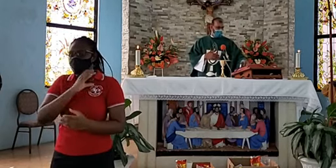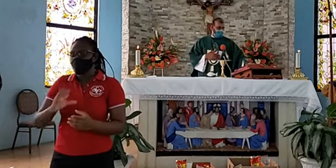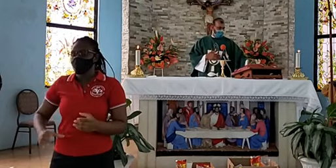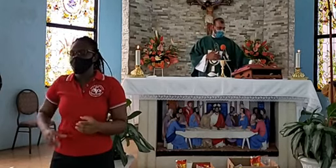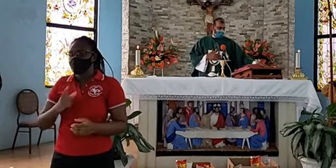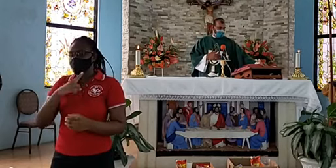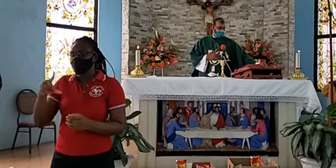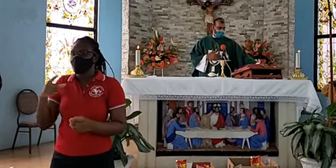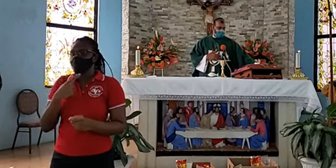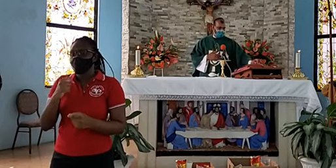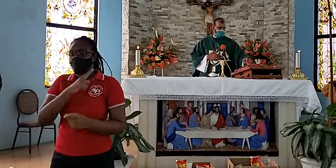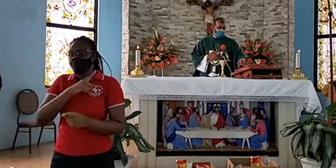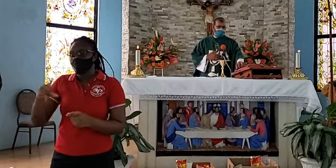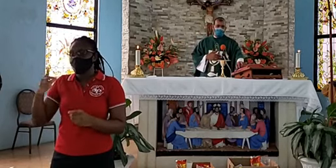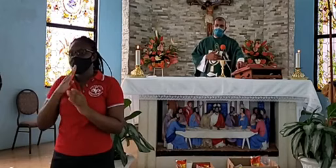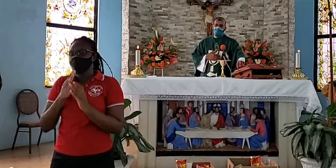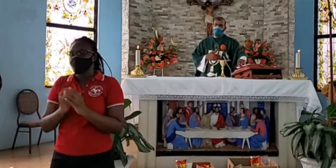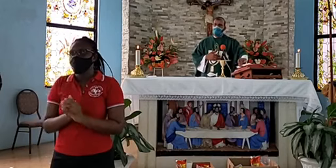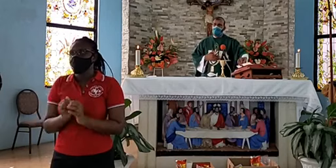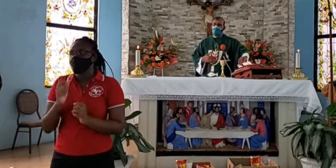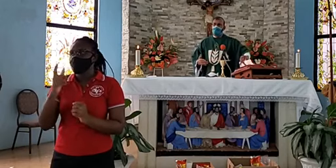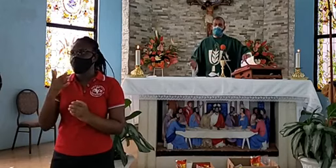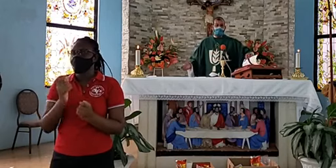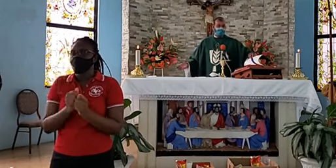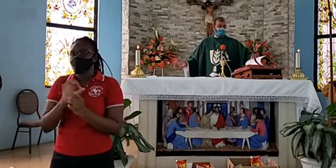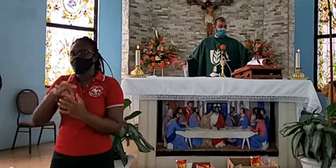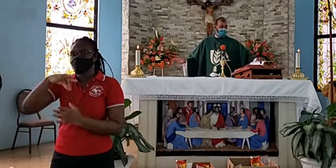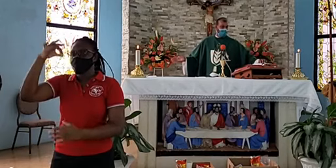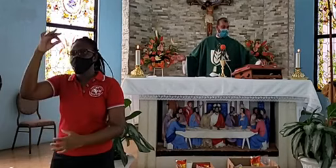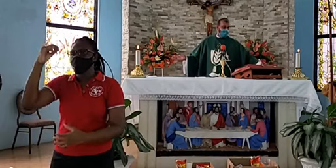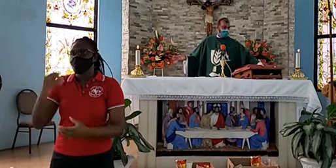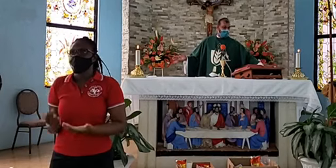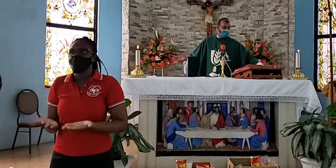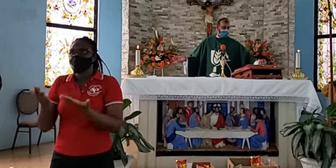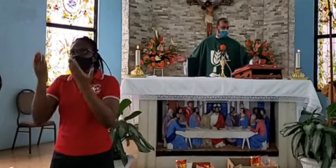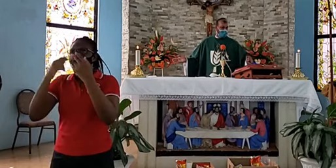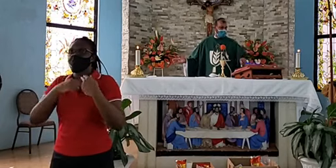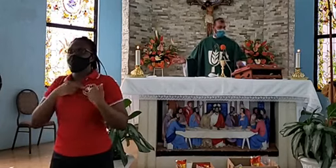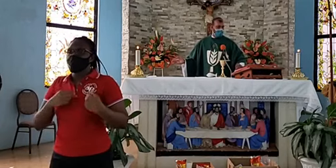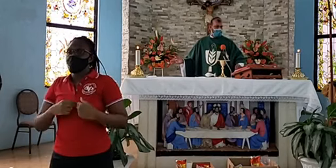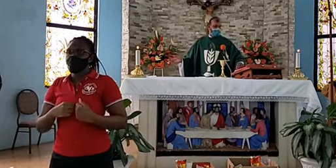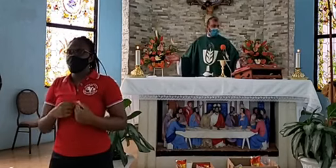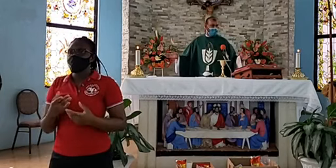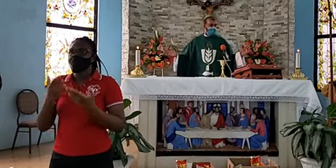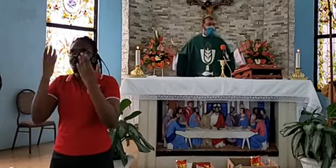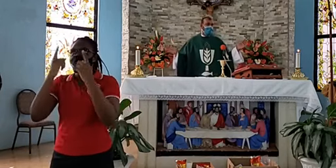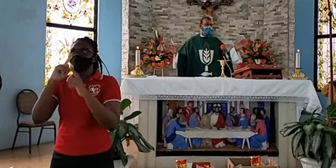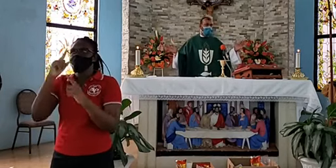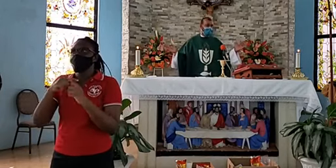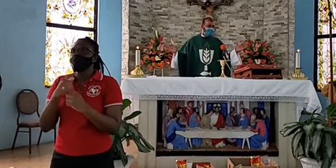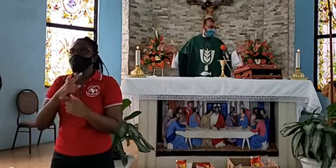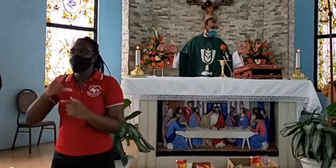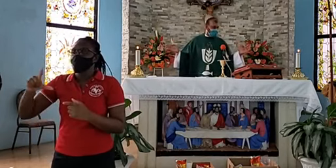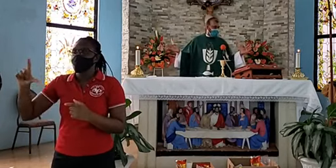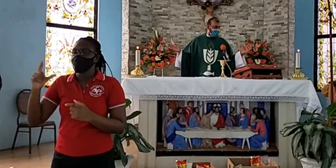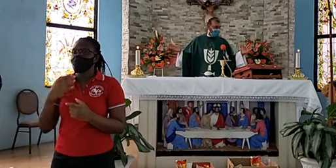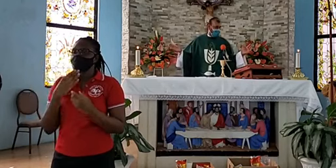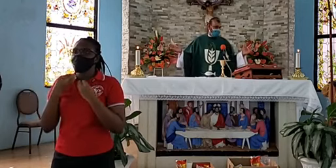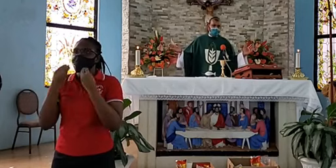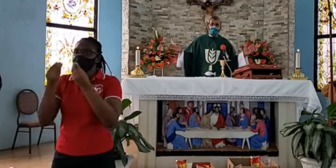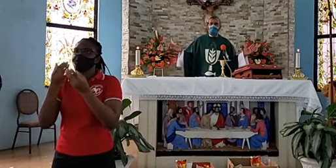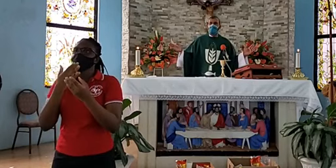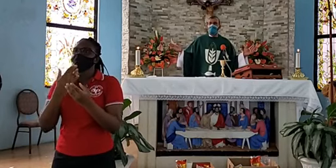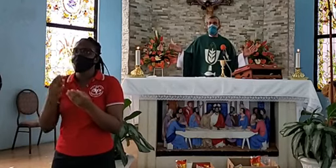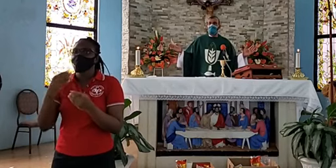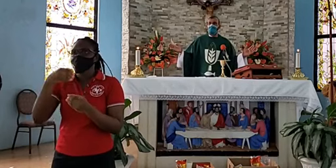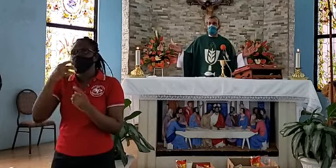The Lord be with you. And with your spirit. Lift up your hearts. We lift them up to the Lord. Let us give thanks to the Lord